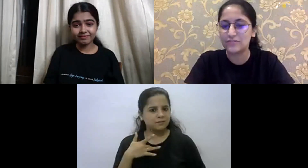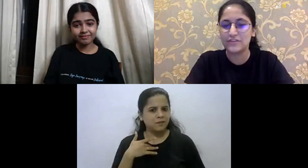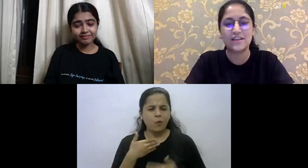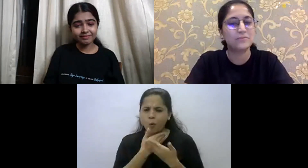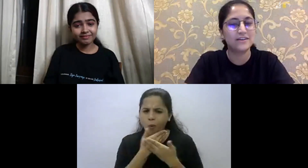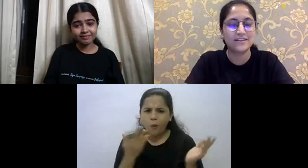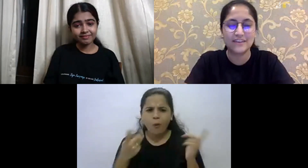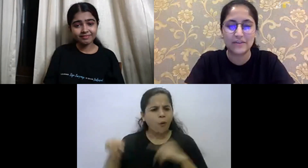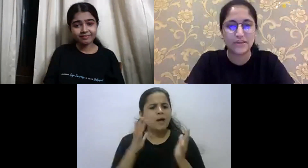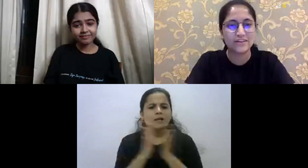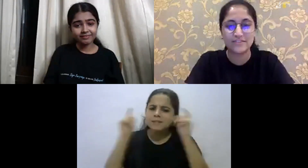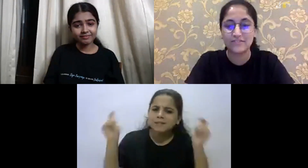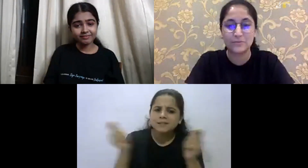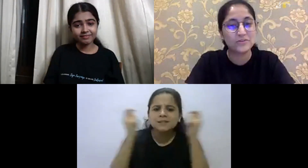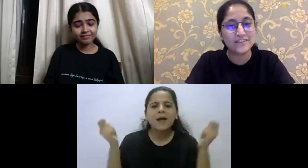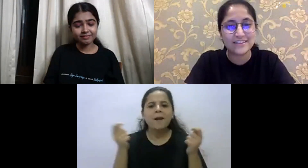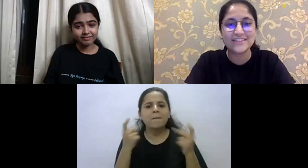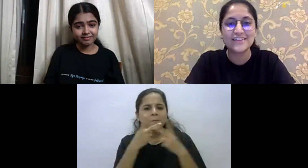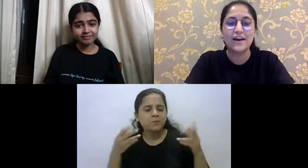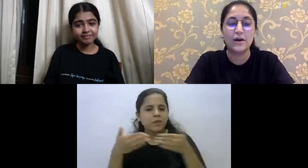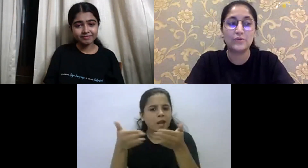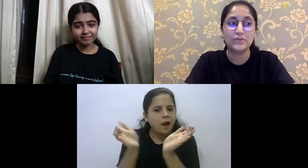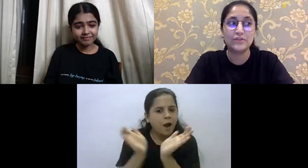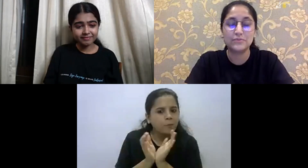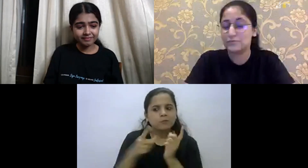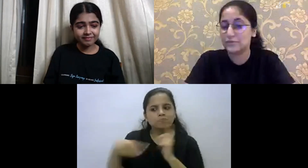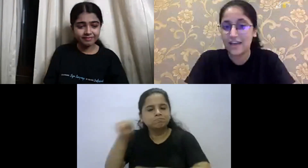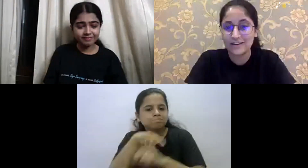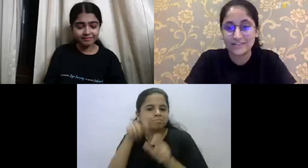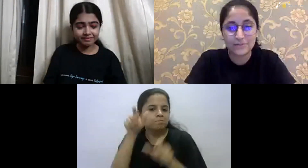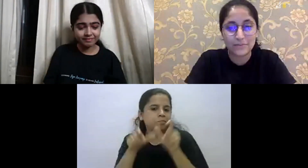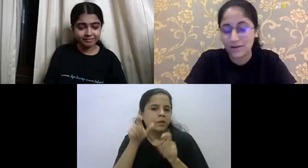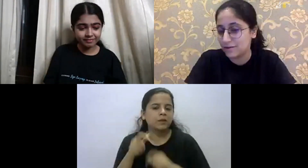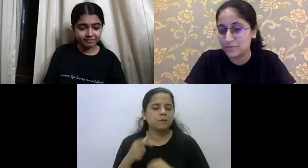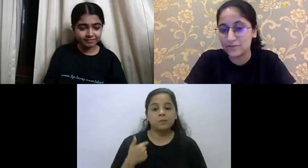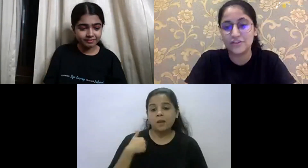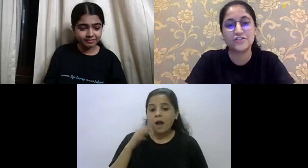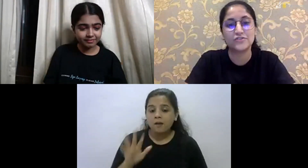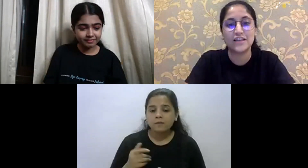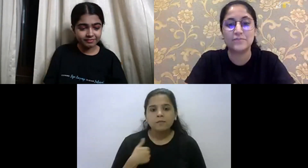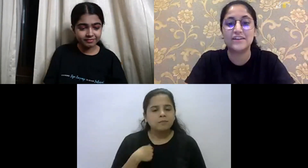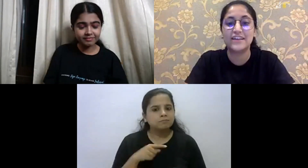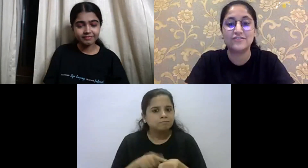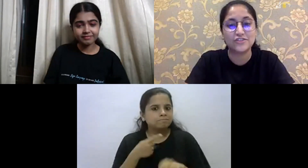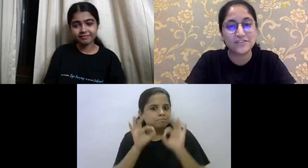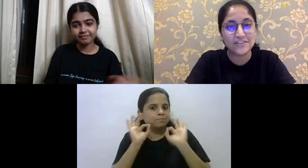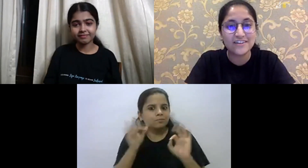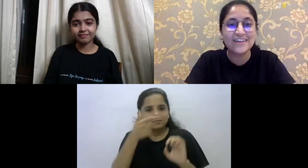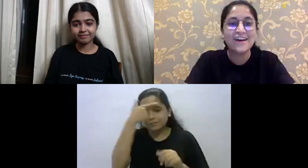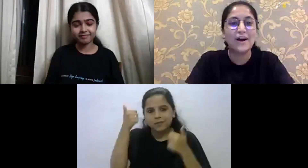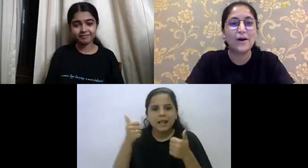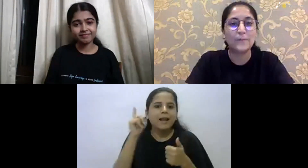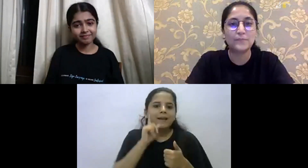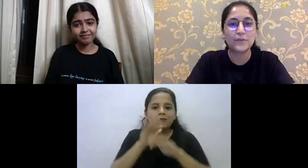over we were celebrating thriving deaf communities. We had the privilege to celebrate deaf